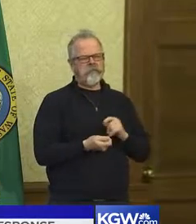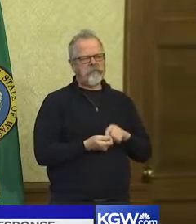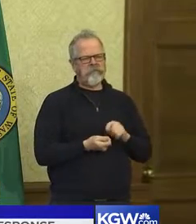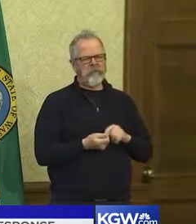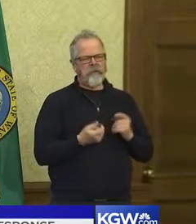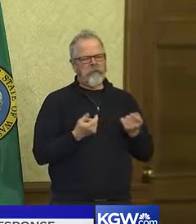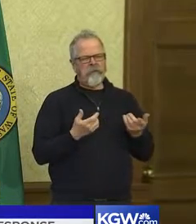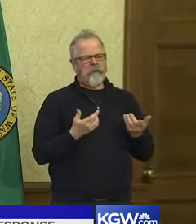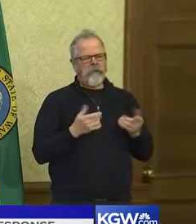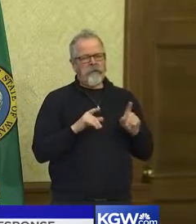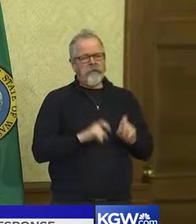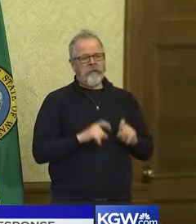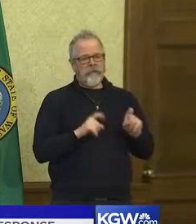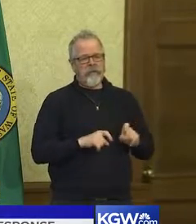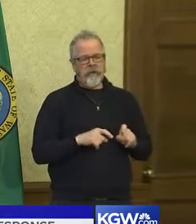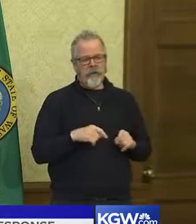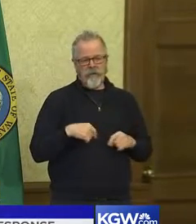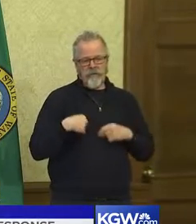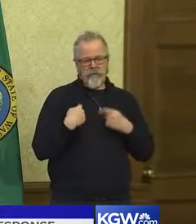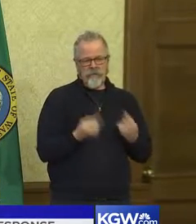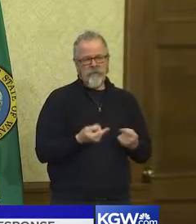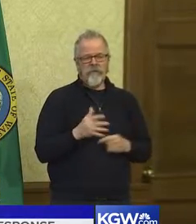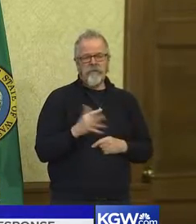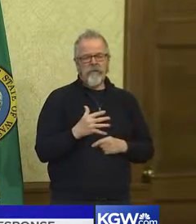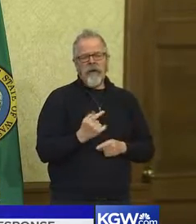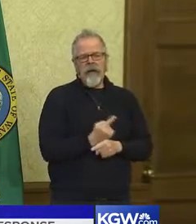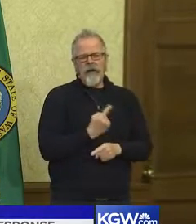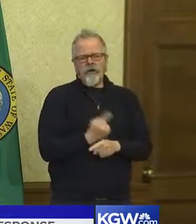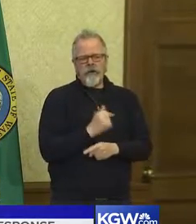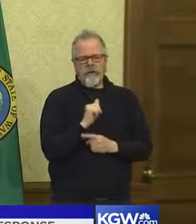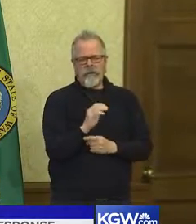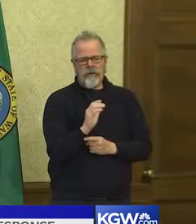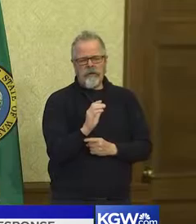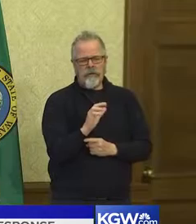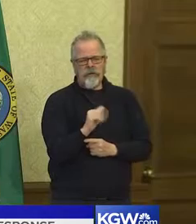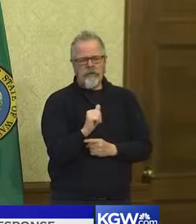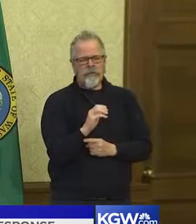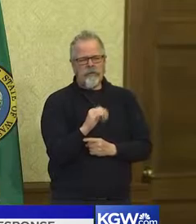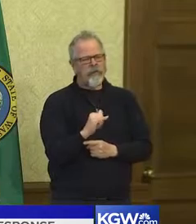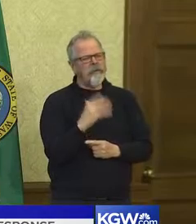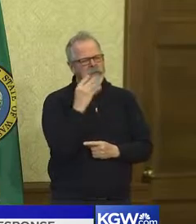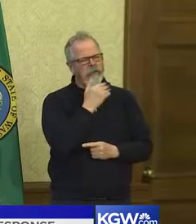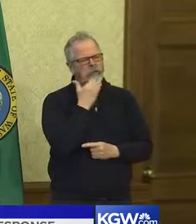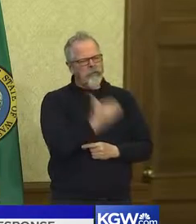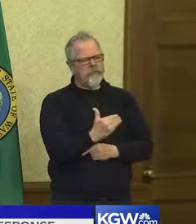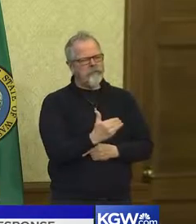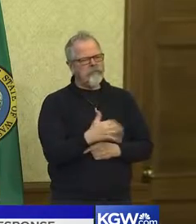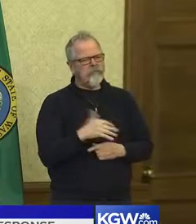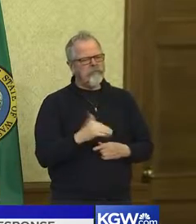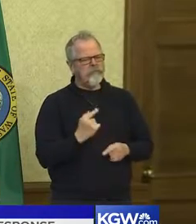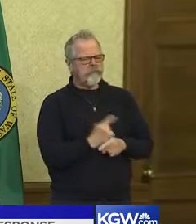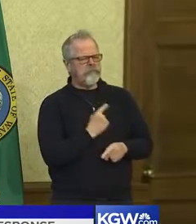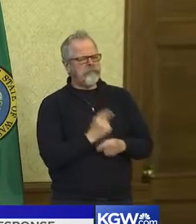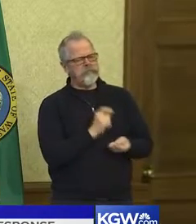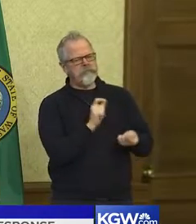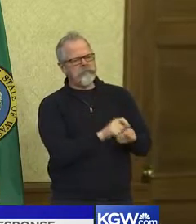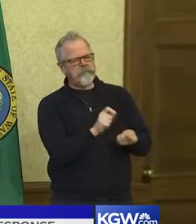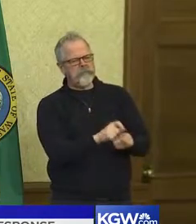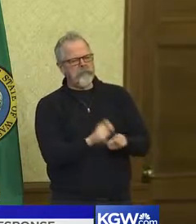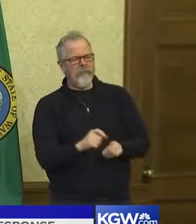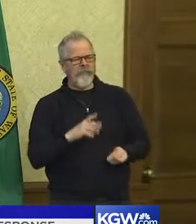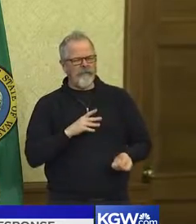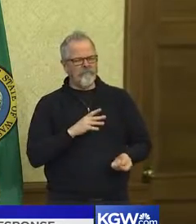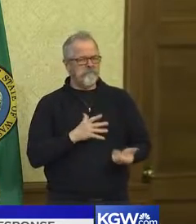to base decisions on, so I feel confident in that. Look, my view is that we